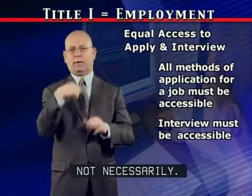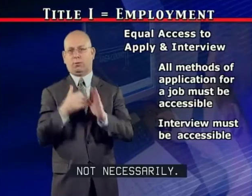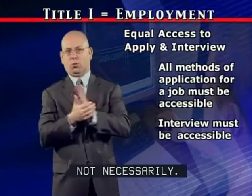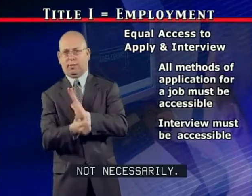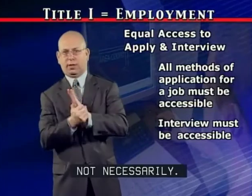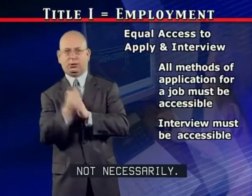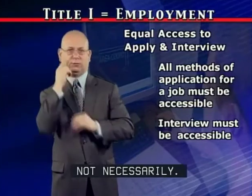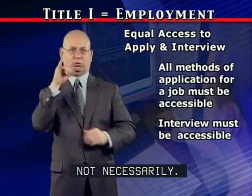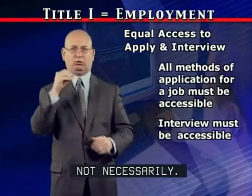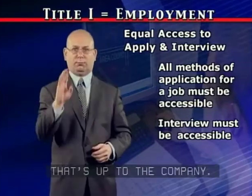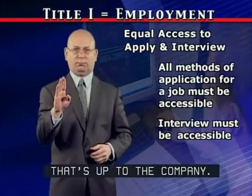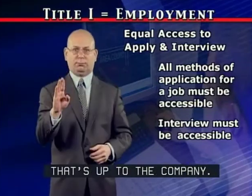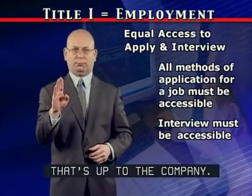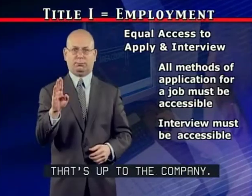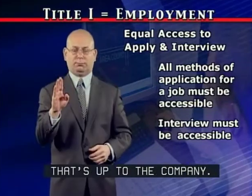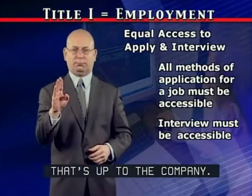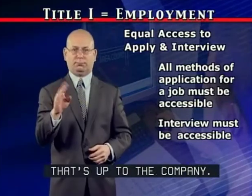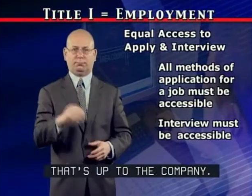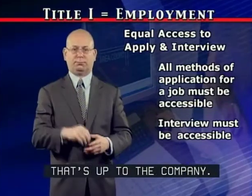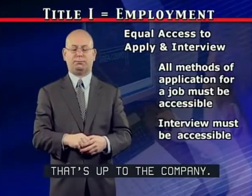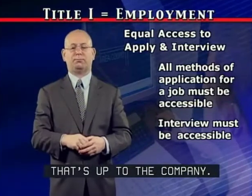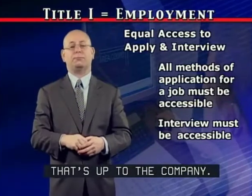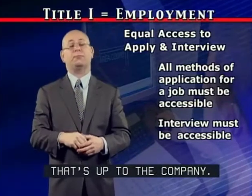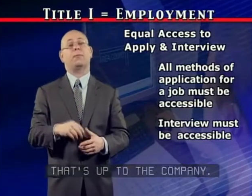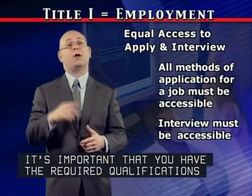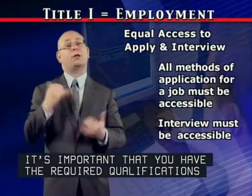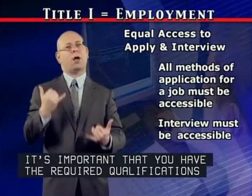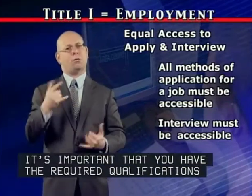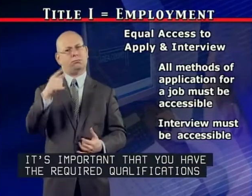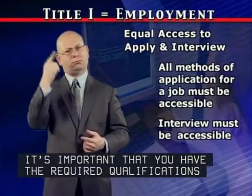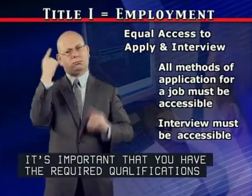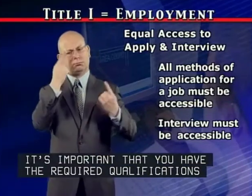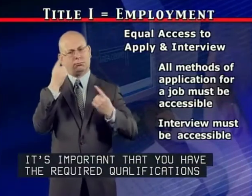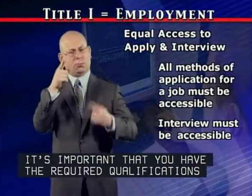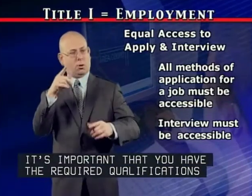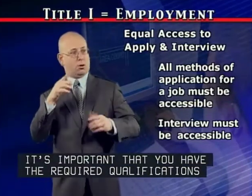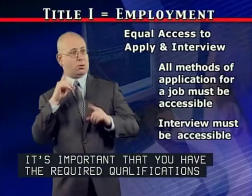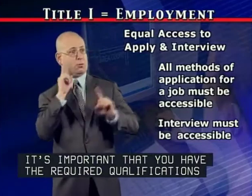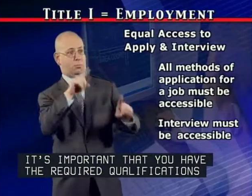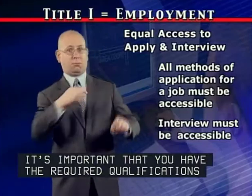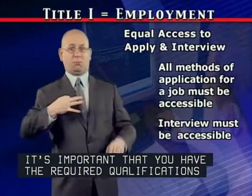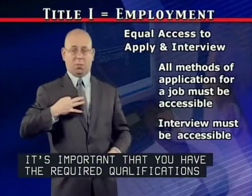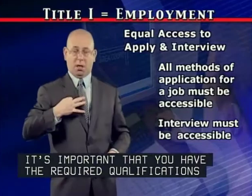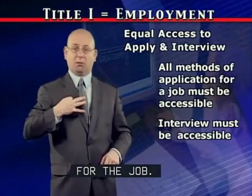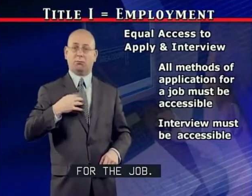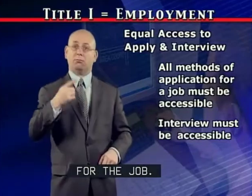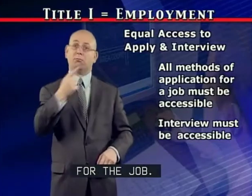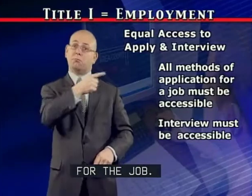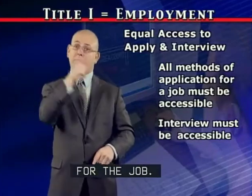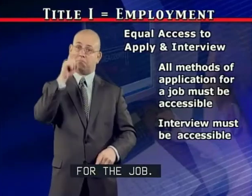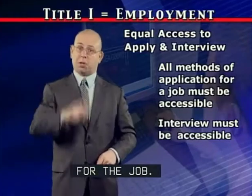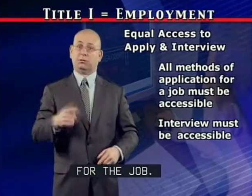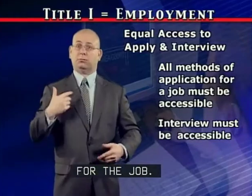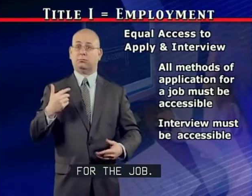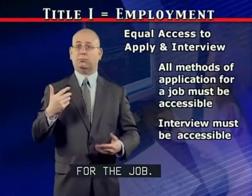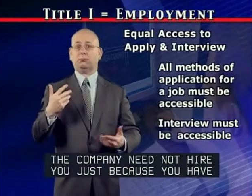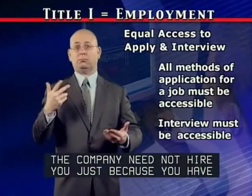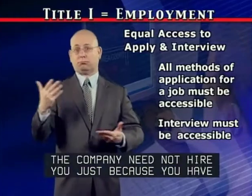Not necessarily. That's up to the company. It's important that you have the required qualifications for the job. The